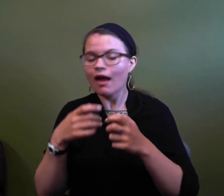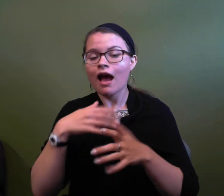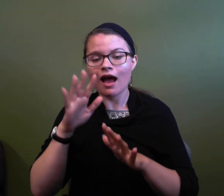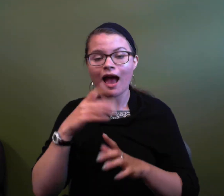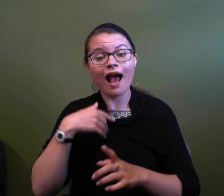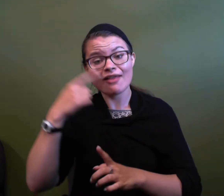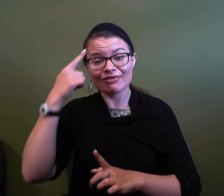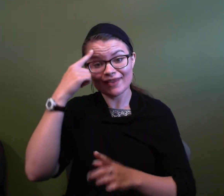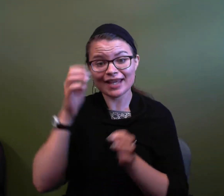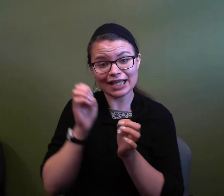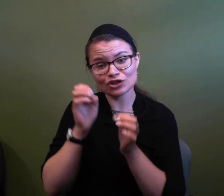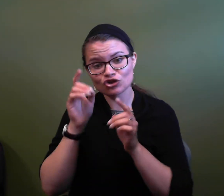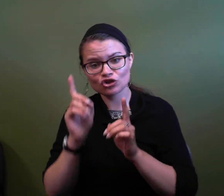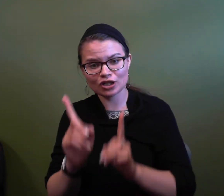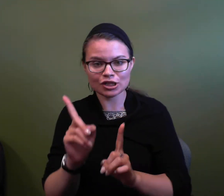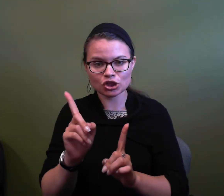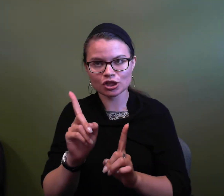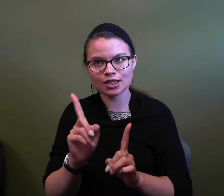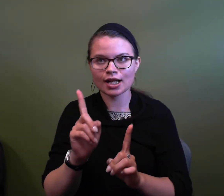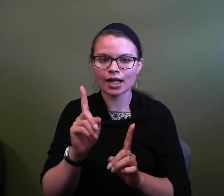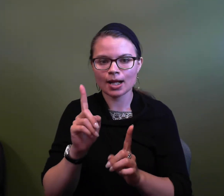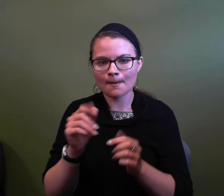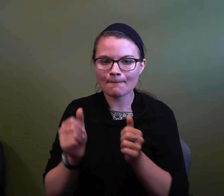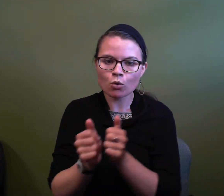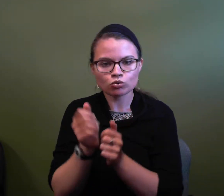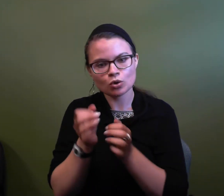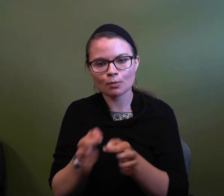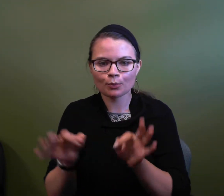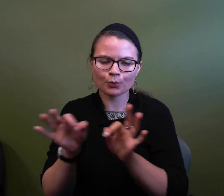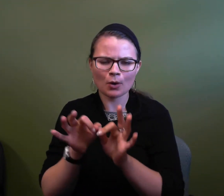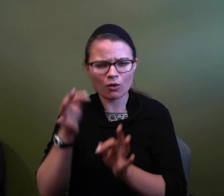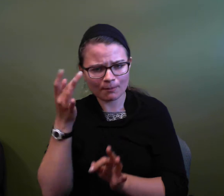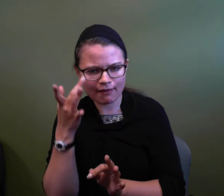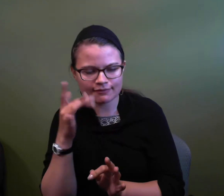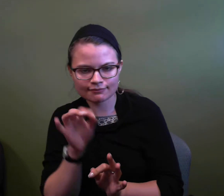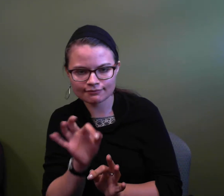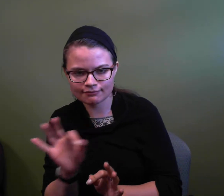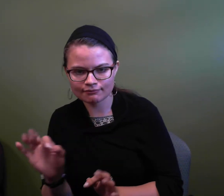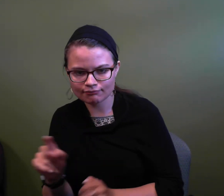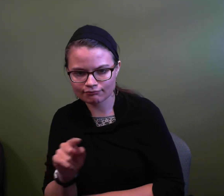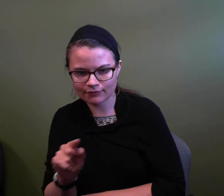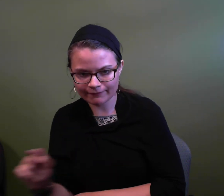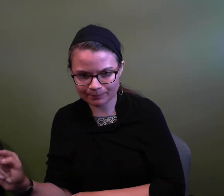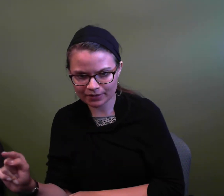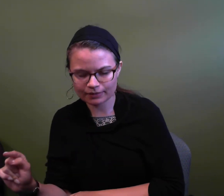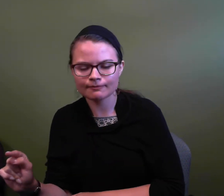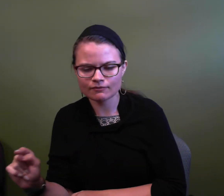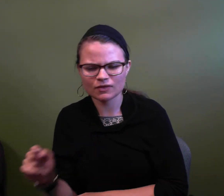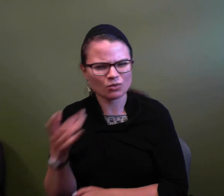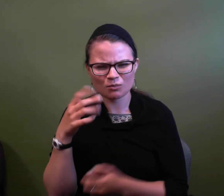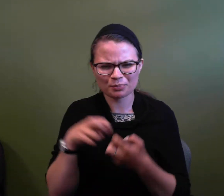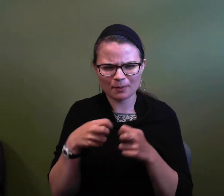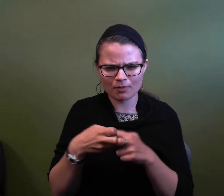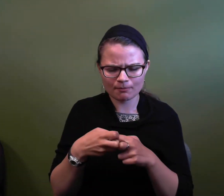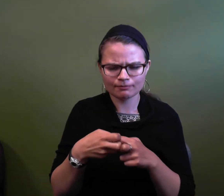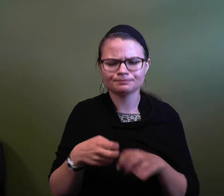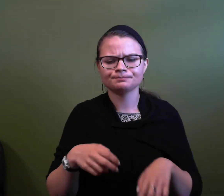Okay, well, if you noticed, you have here the word education. Education is the single